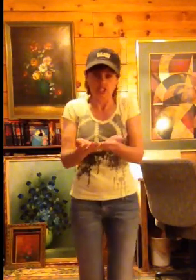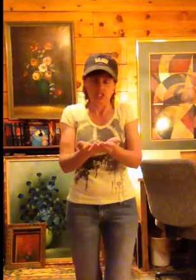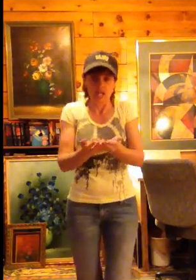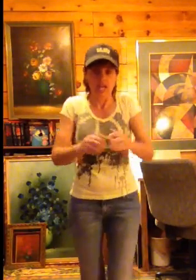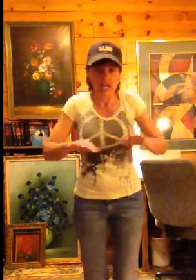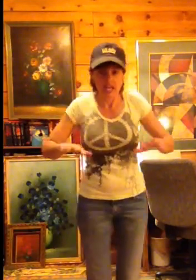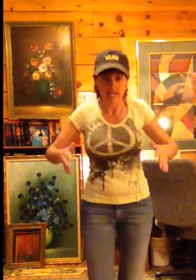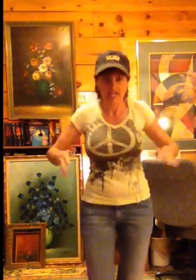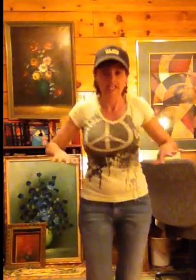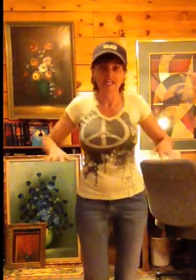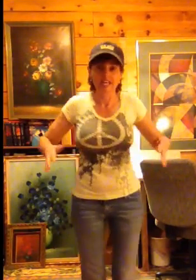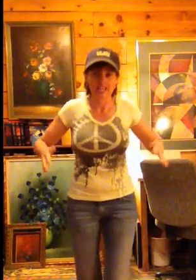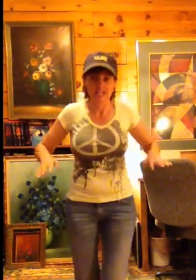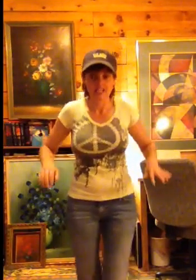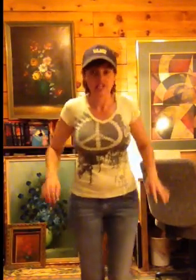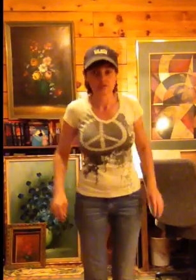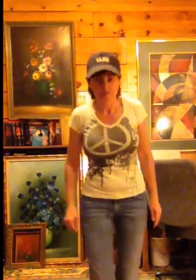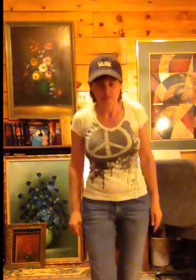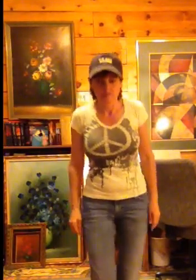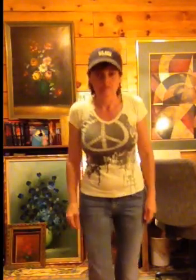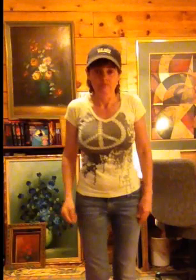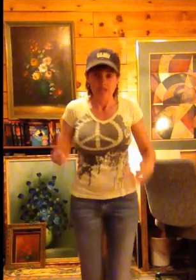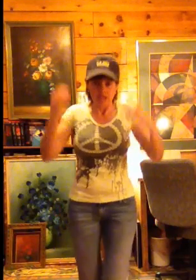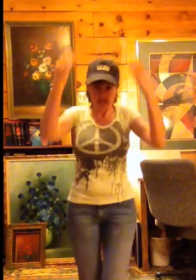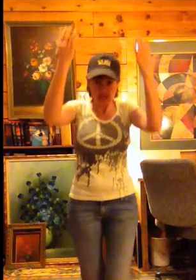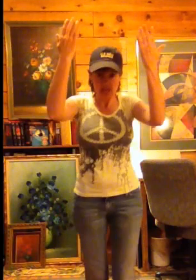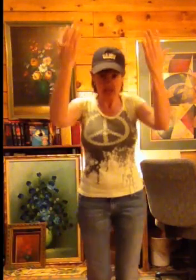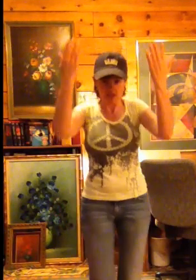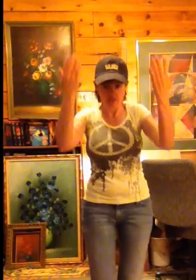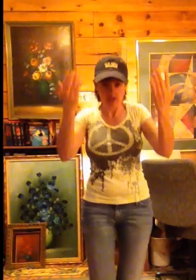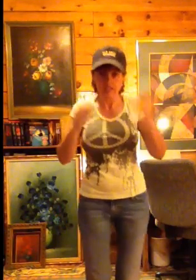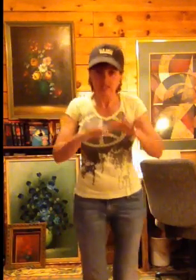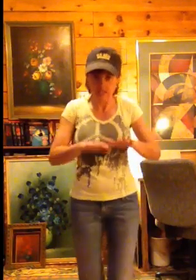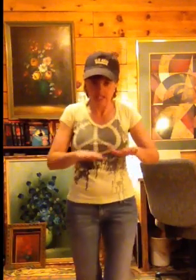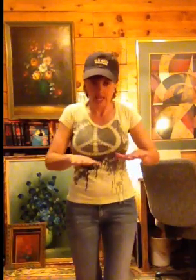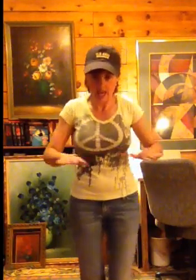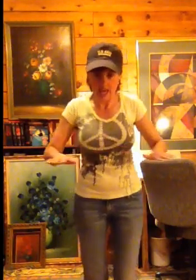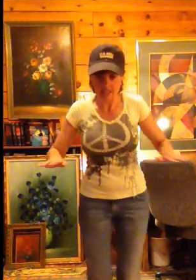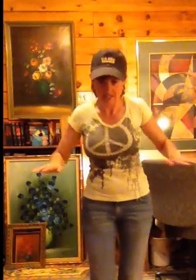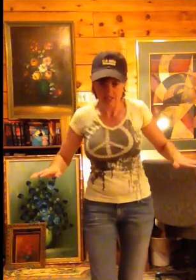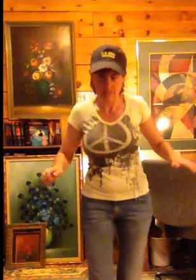stands.